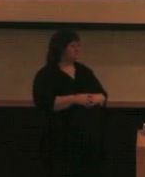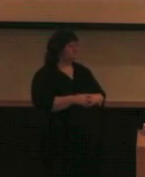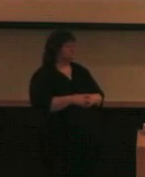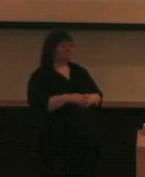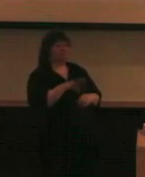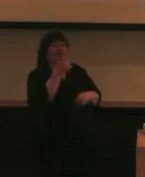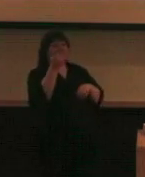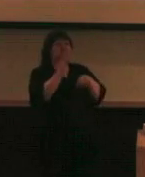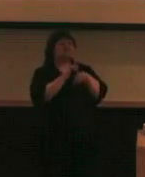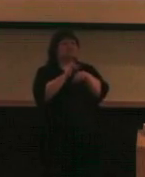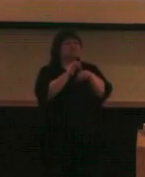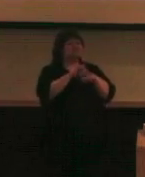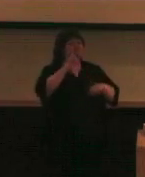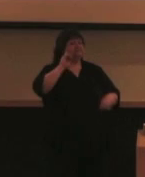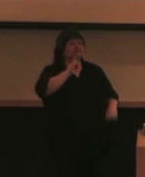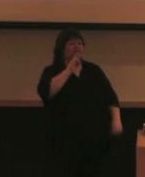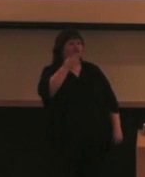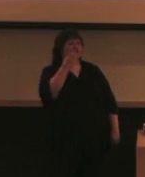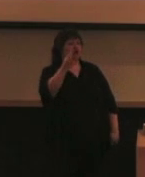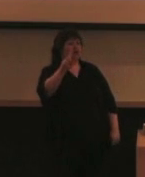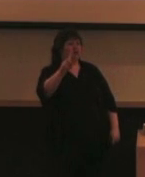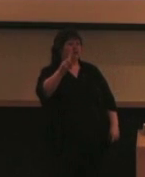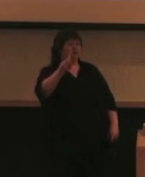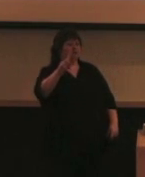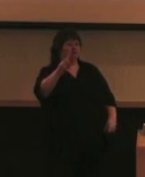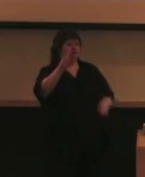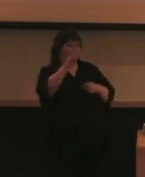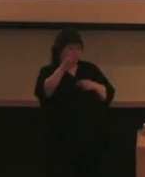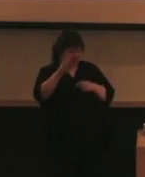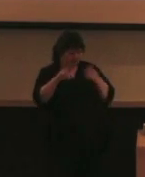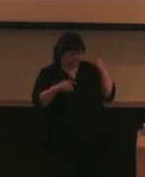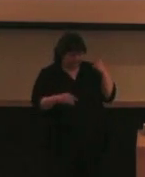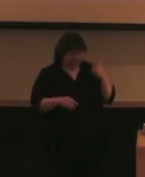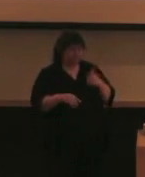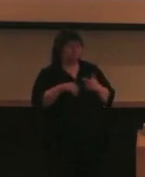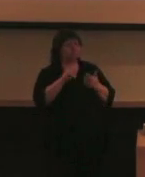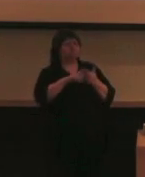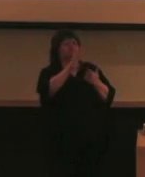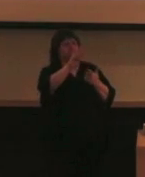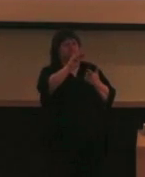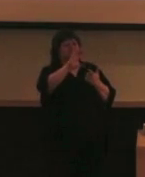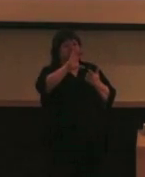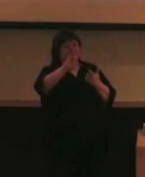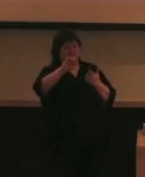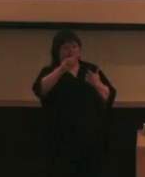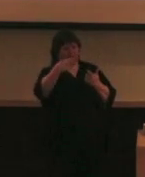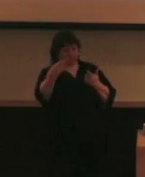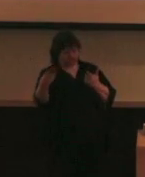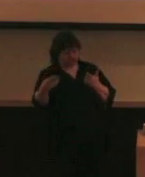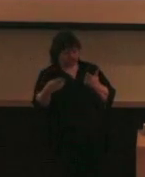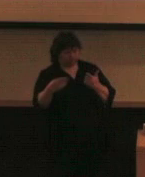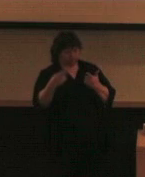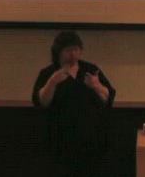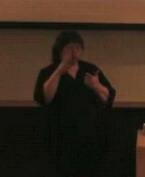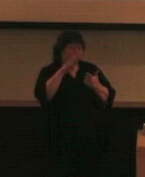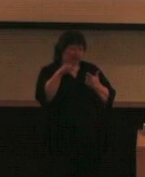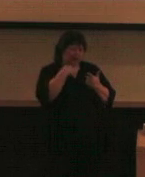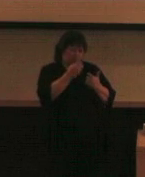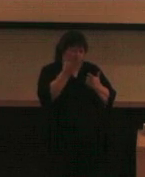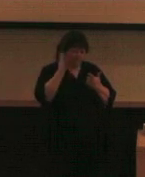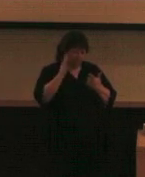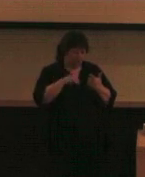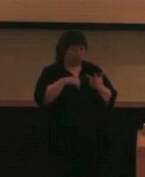Other resources, Deafwood Foundation, website is listed there. MCDHH, also I provided that website